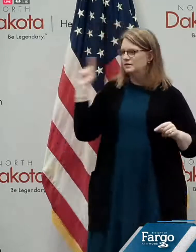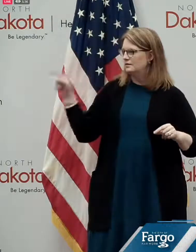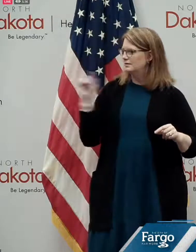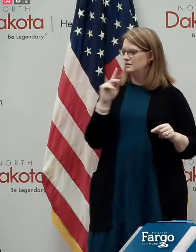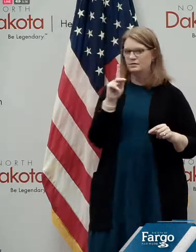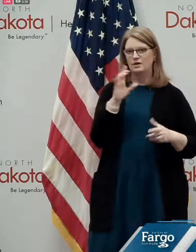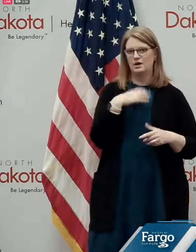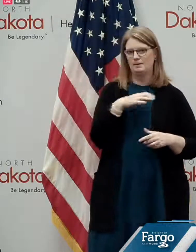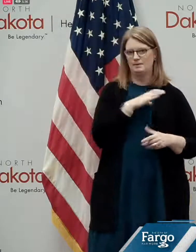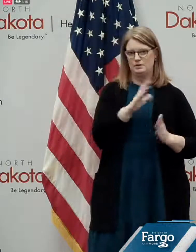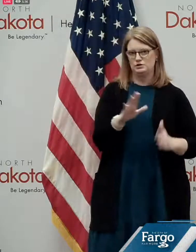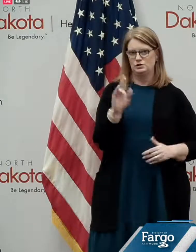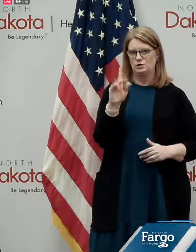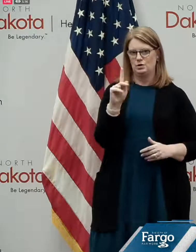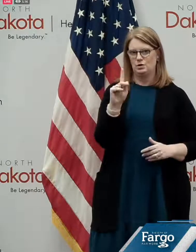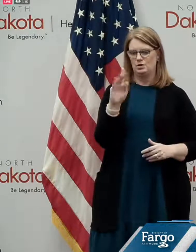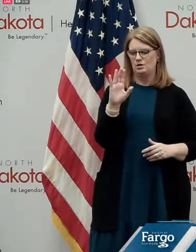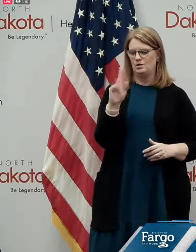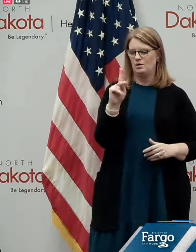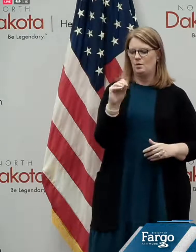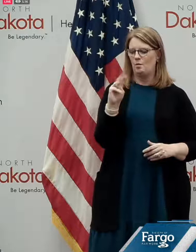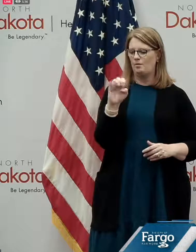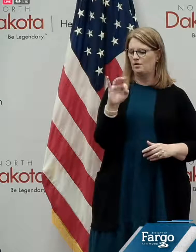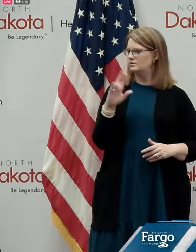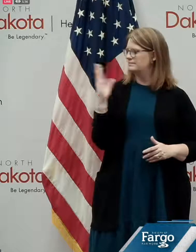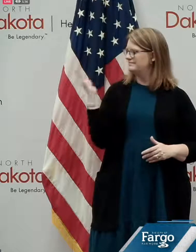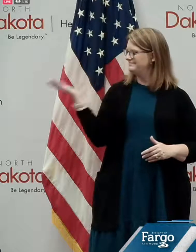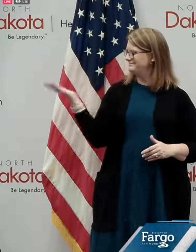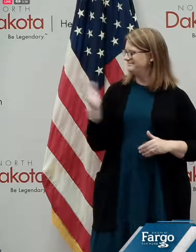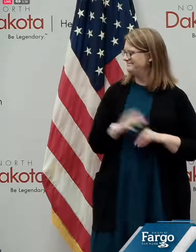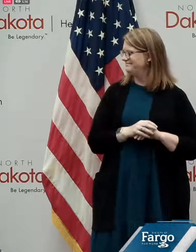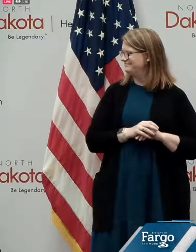Hey, coming back up, Michelle Comer.